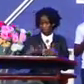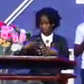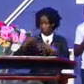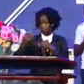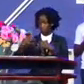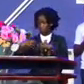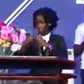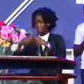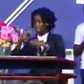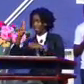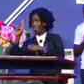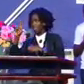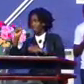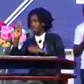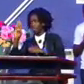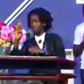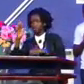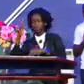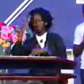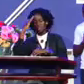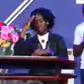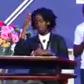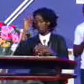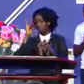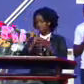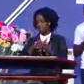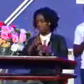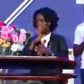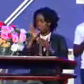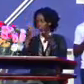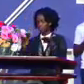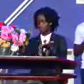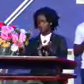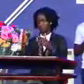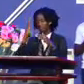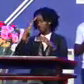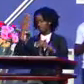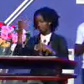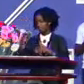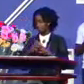surgery nadisimanyi tetujja kusobola okubeera naye wano